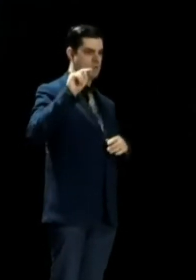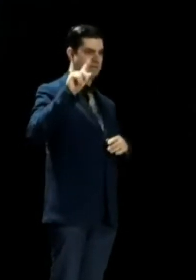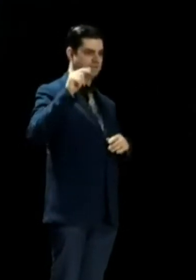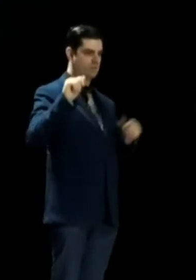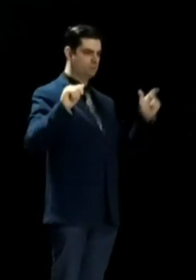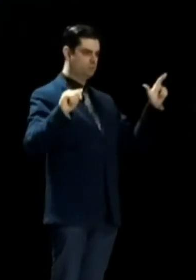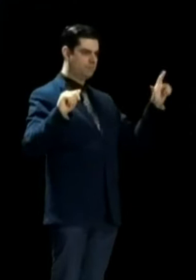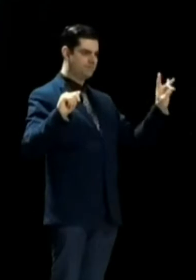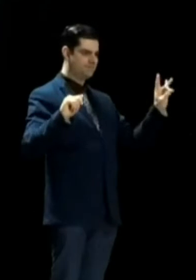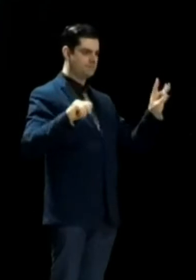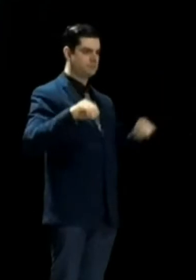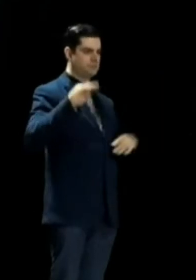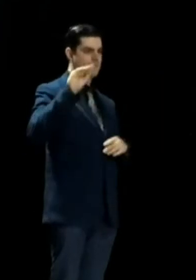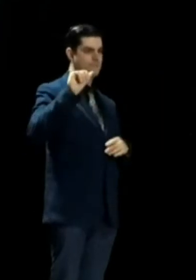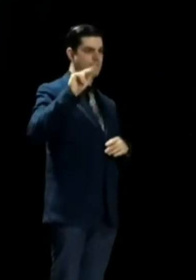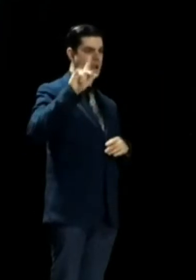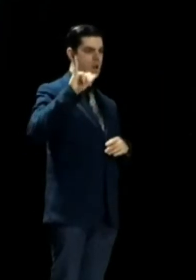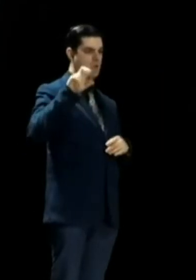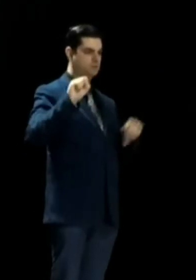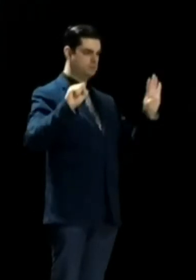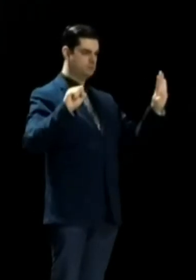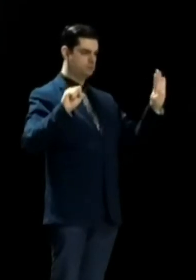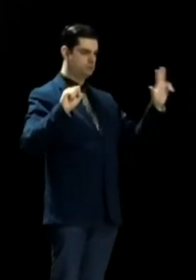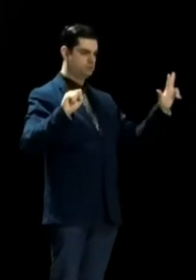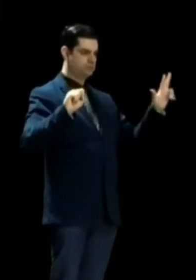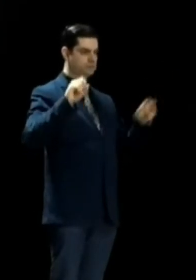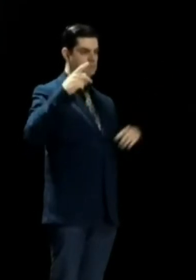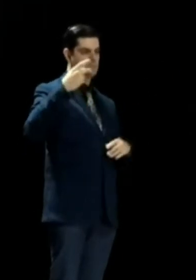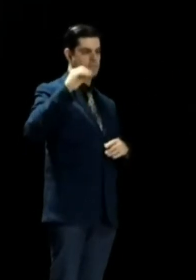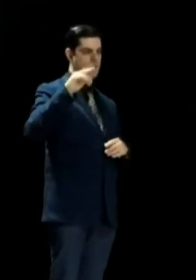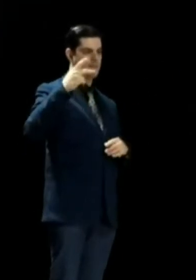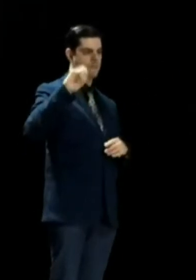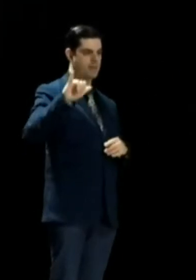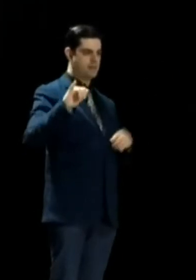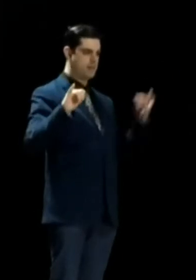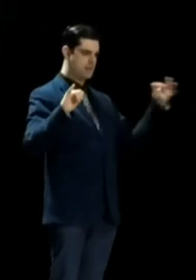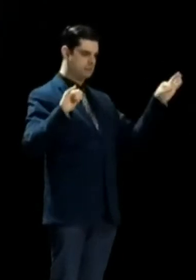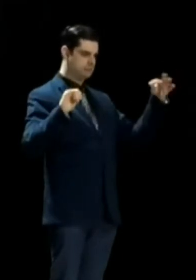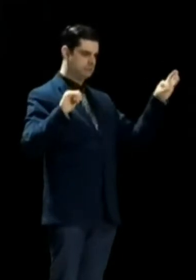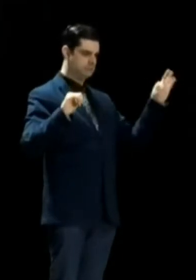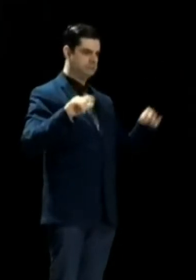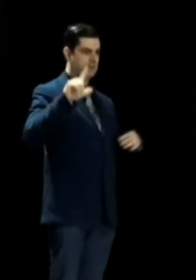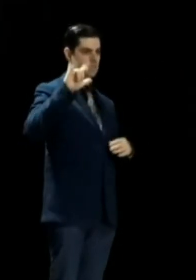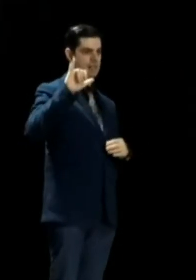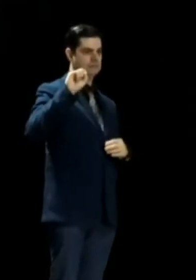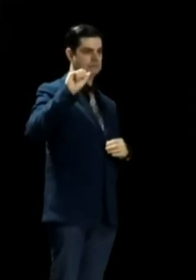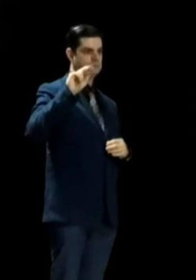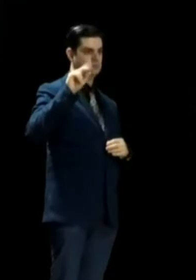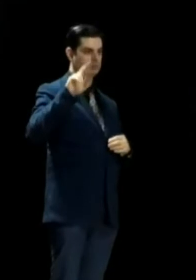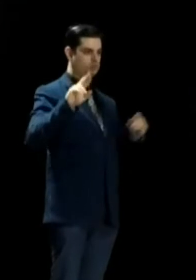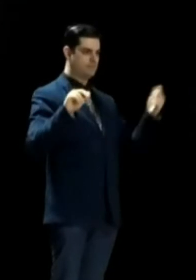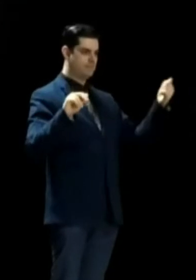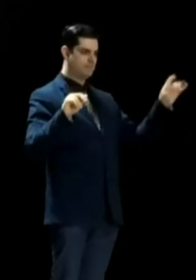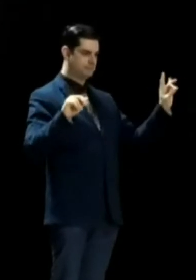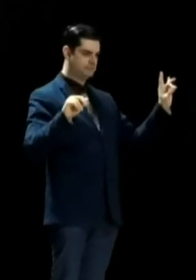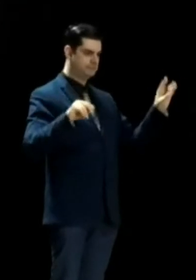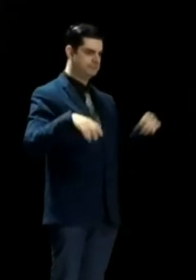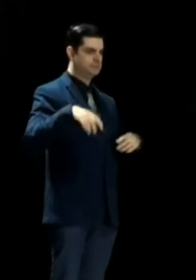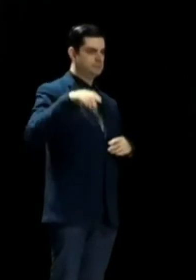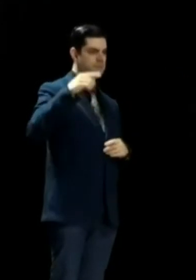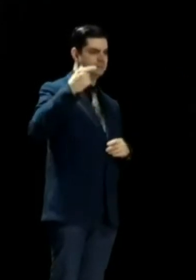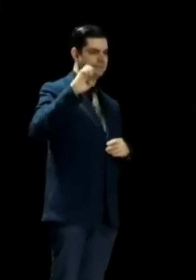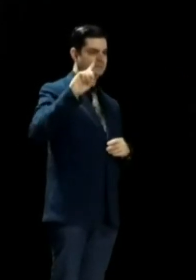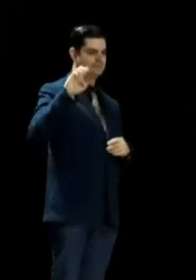Pompey, 19. Town of Skaneateles, 13. Town of Marcellus, 4. Town of Atisco, 4. Town of Van Buren,